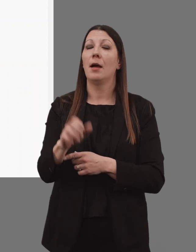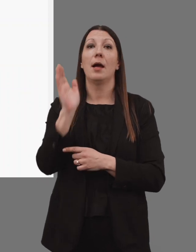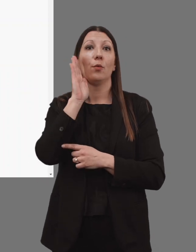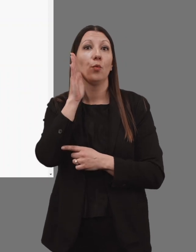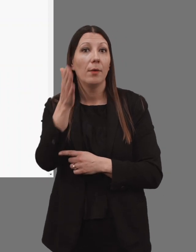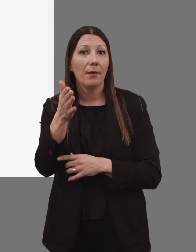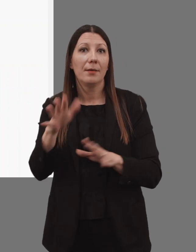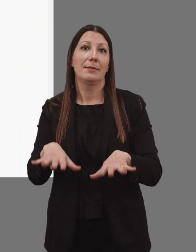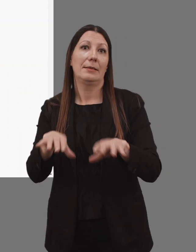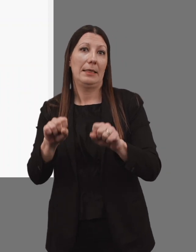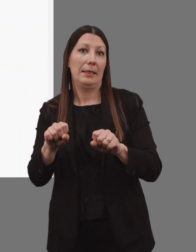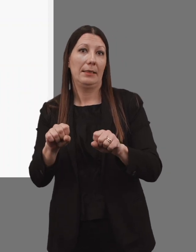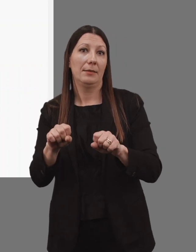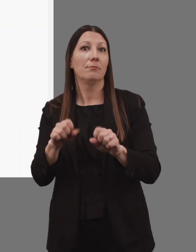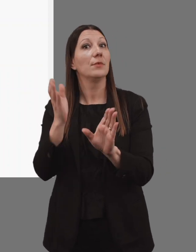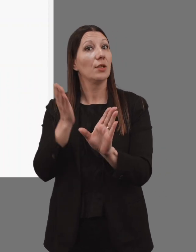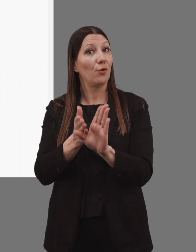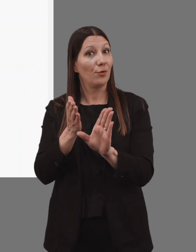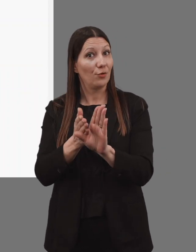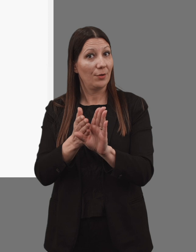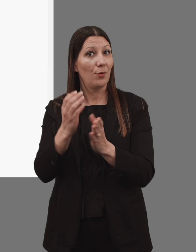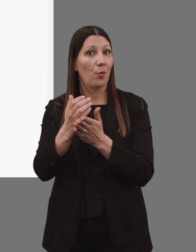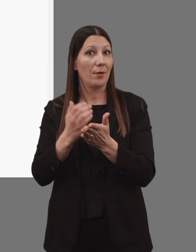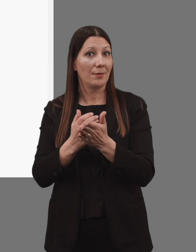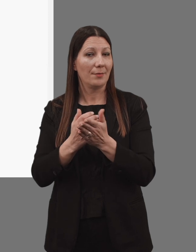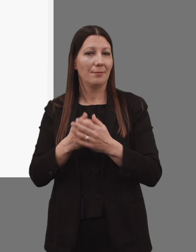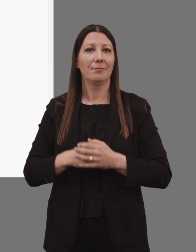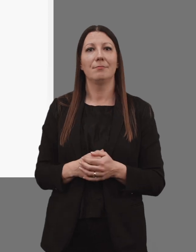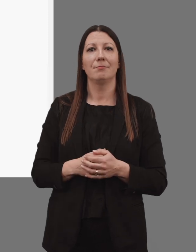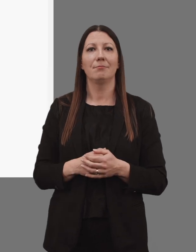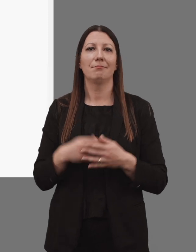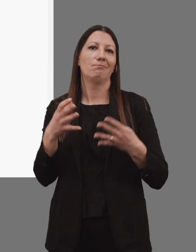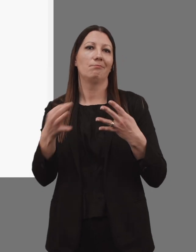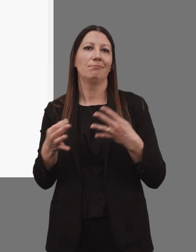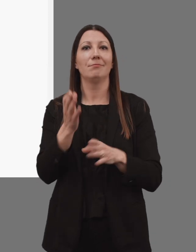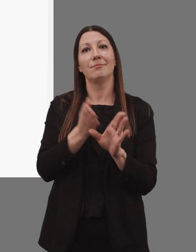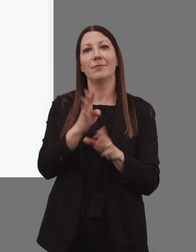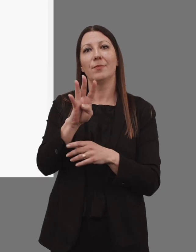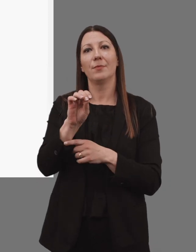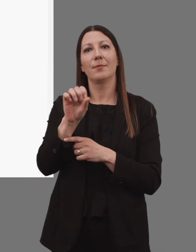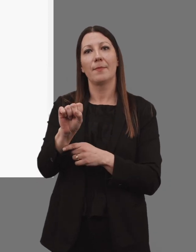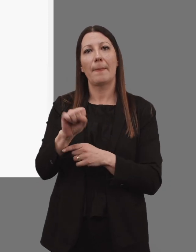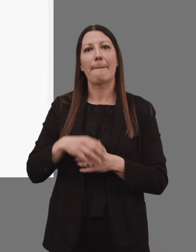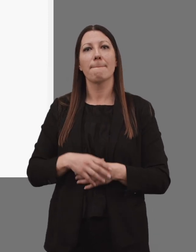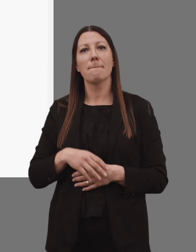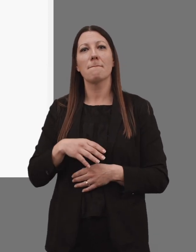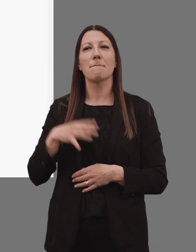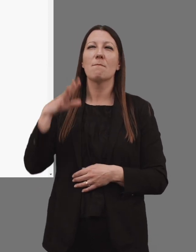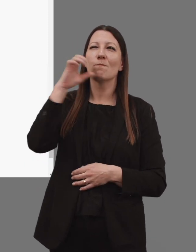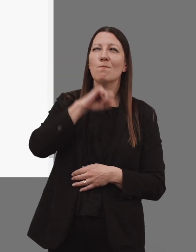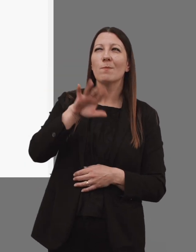take a psychology course. Let's go with Psychology 40S. And we did really well in grade